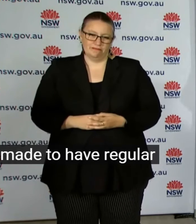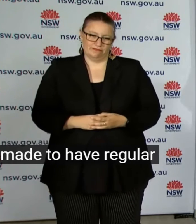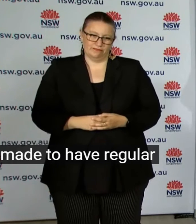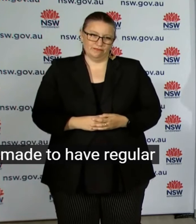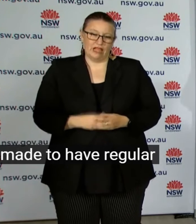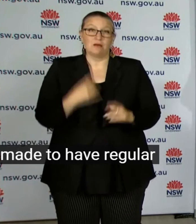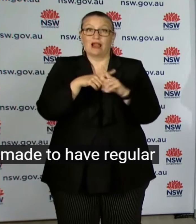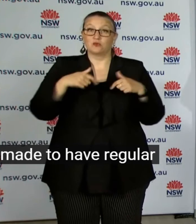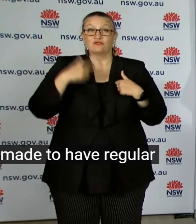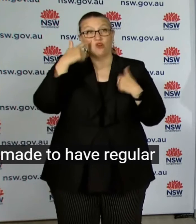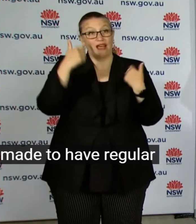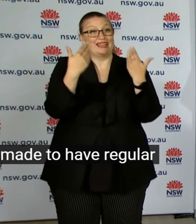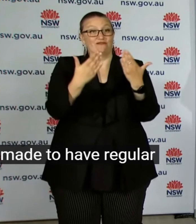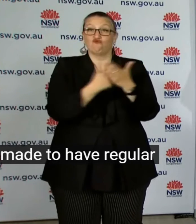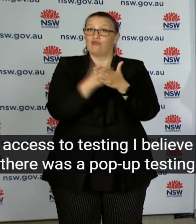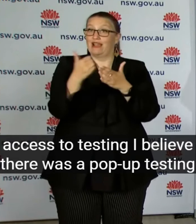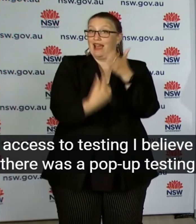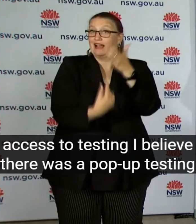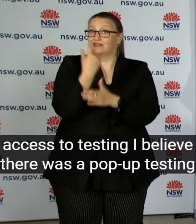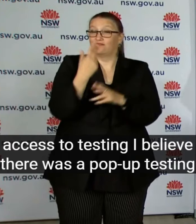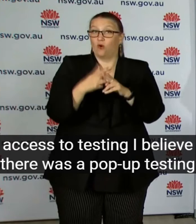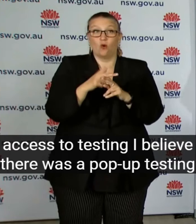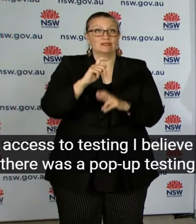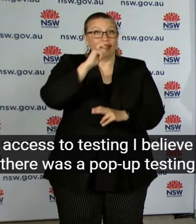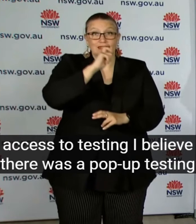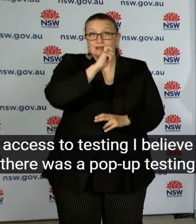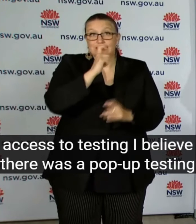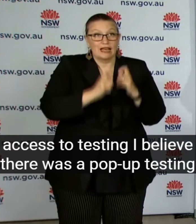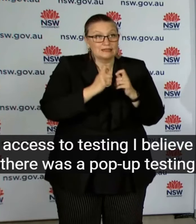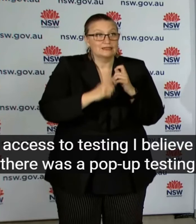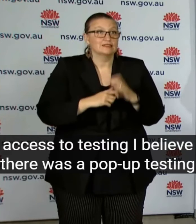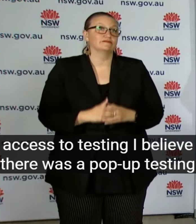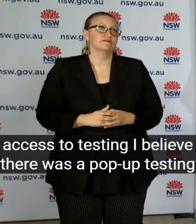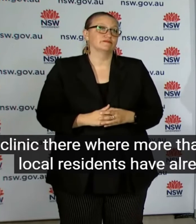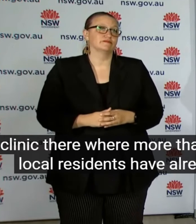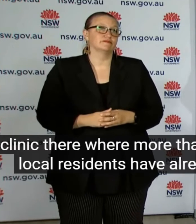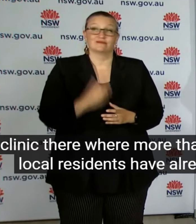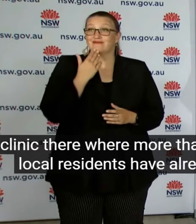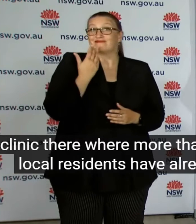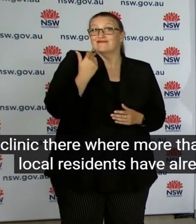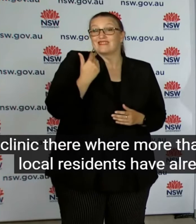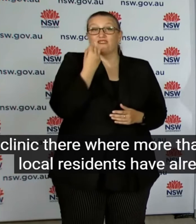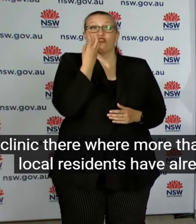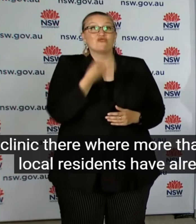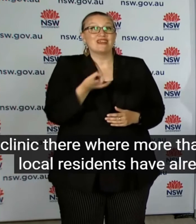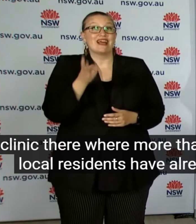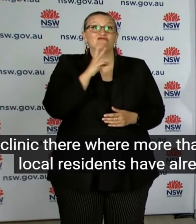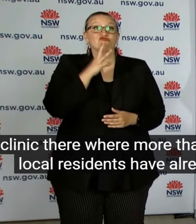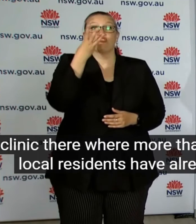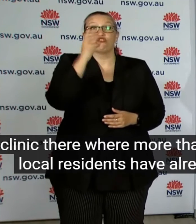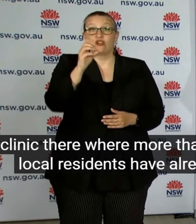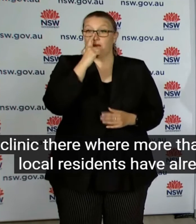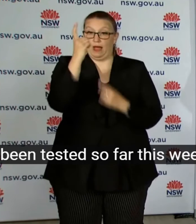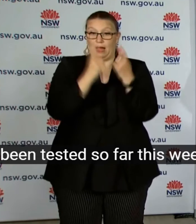to testing. I believe there was a pop-up testing clinic there where more than 330 local residents have already